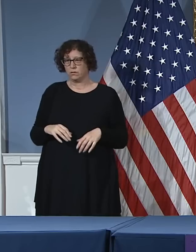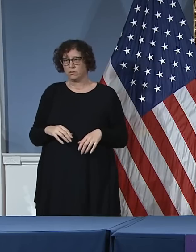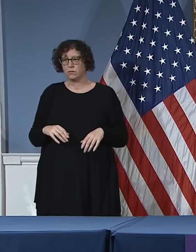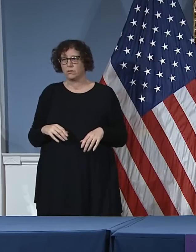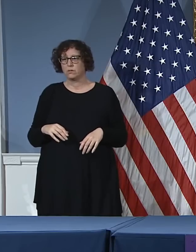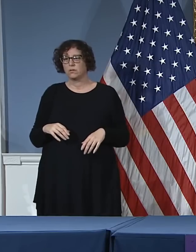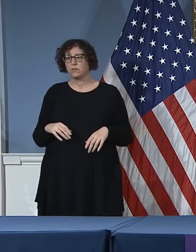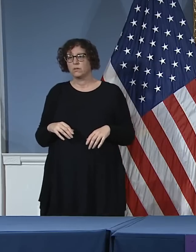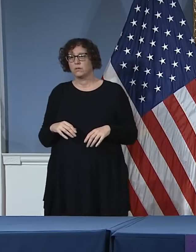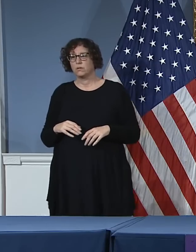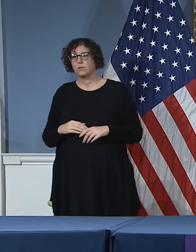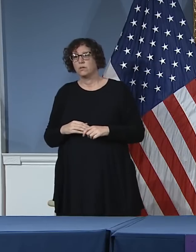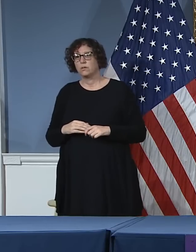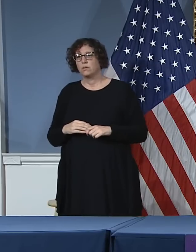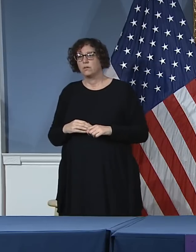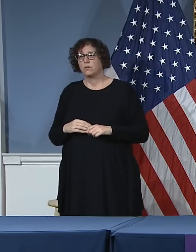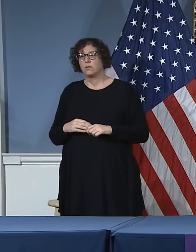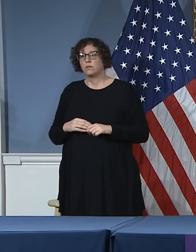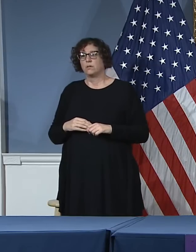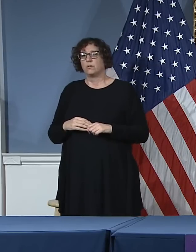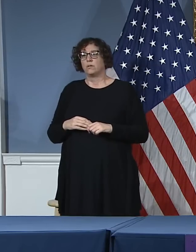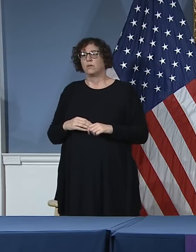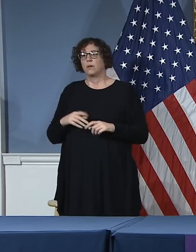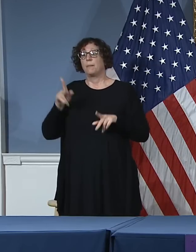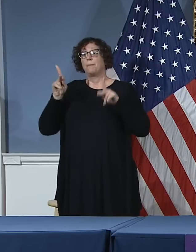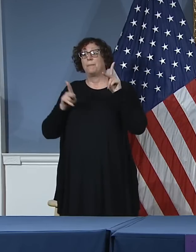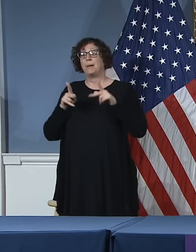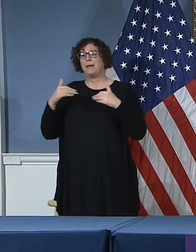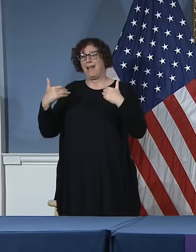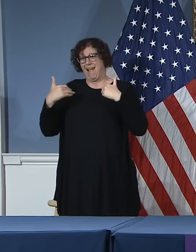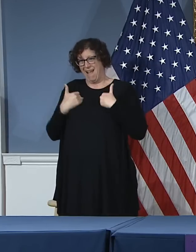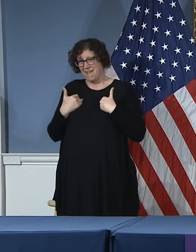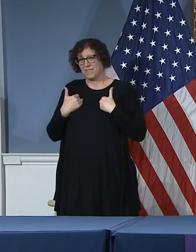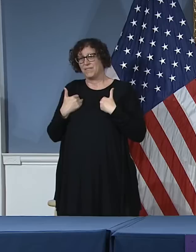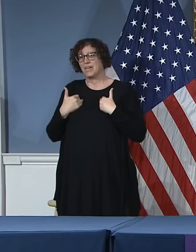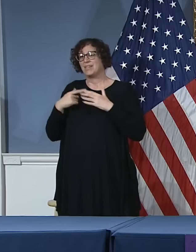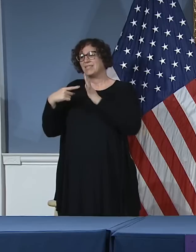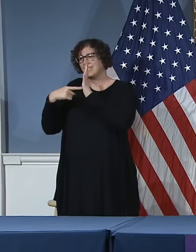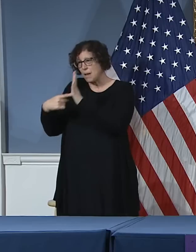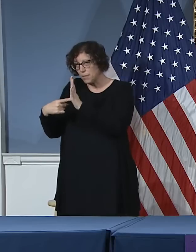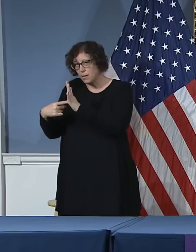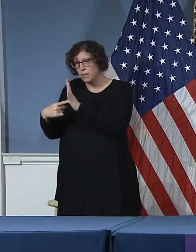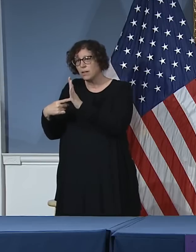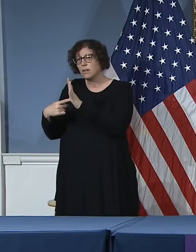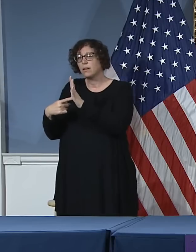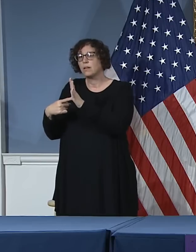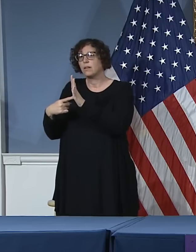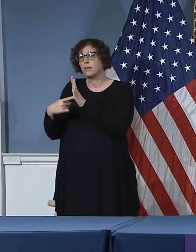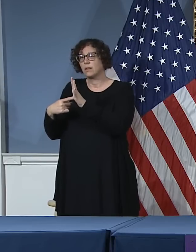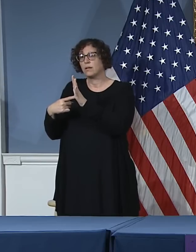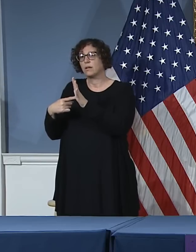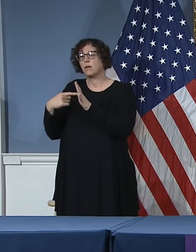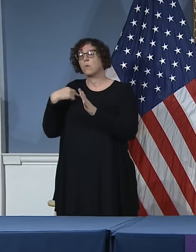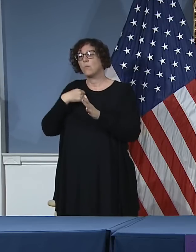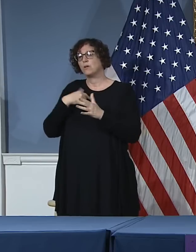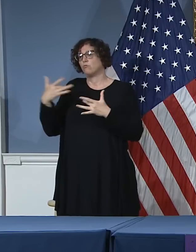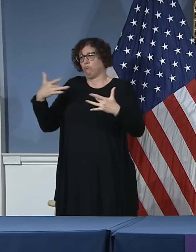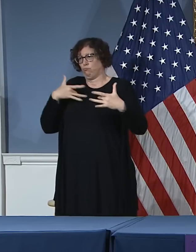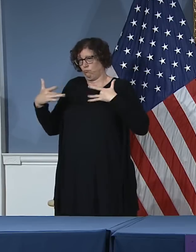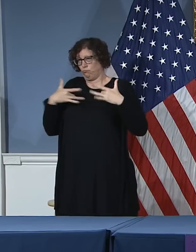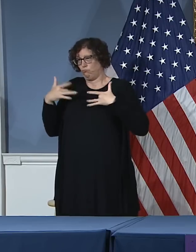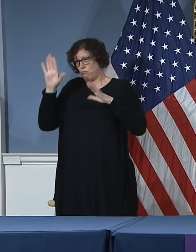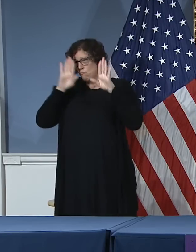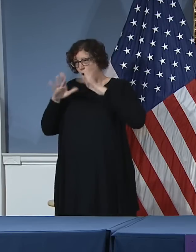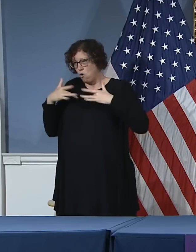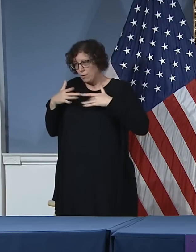the symptomatic people are the folks that we know for sure there's a concern, much greater likelihood of spread. And that is